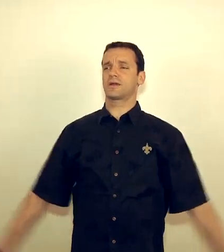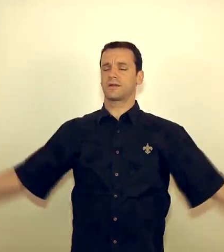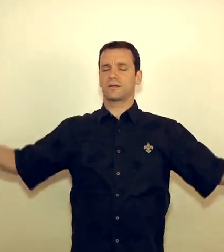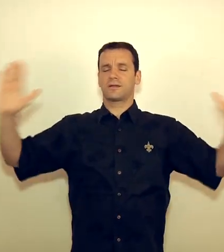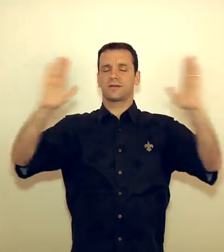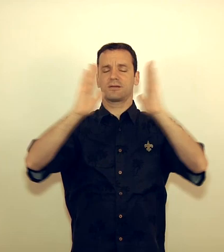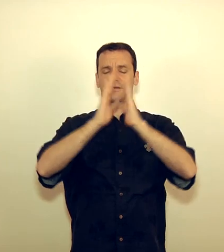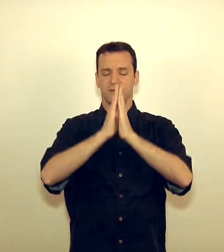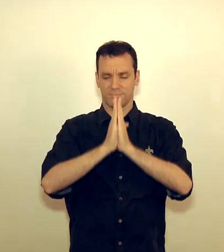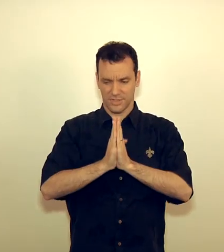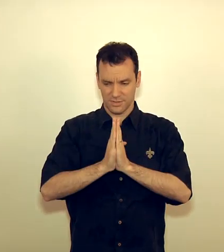Amen.